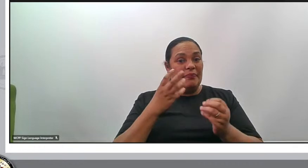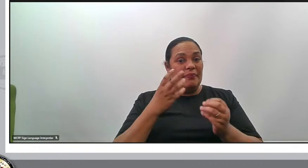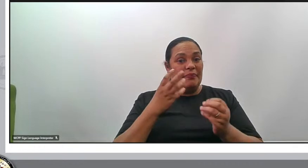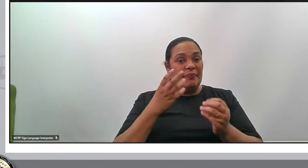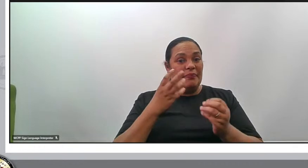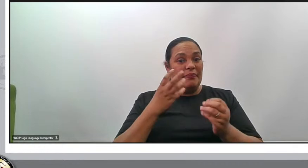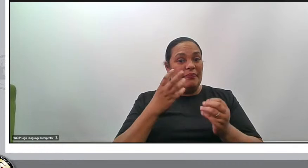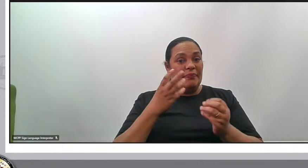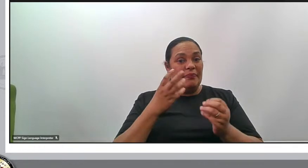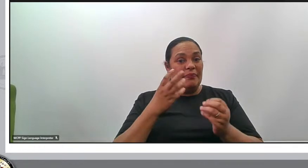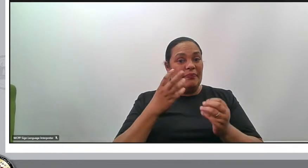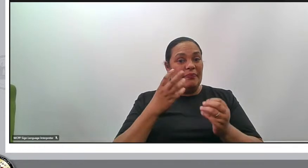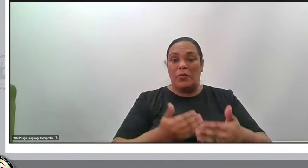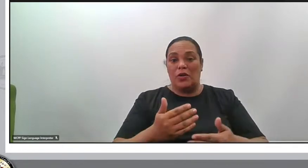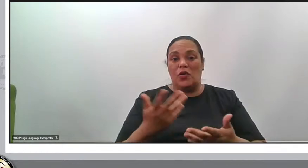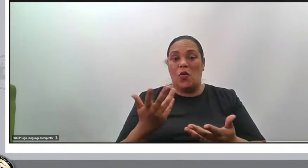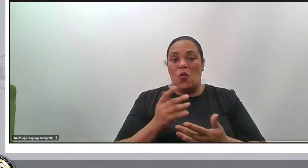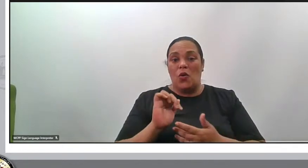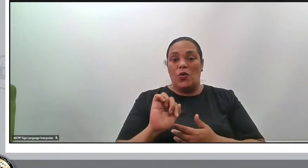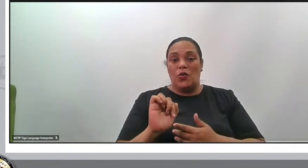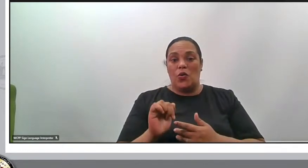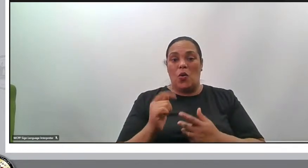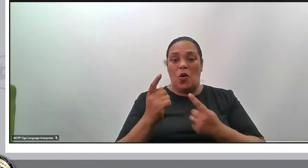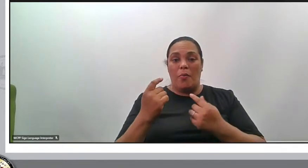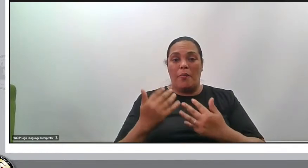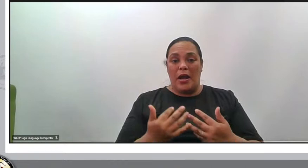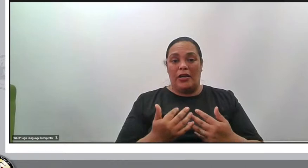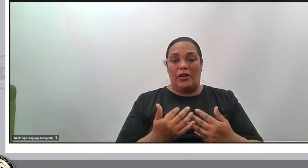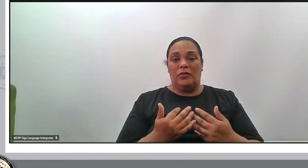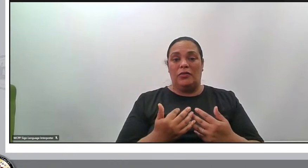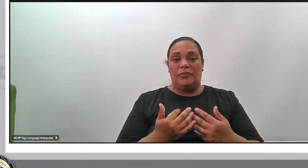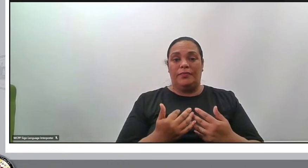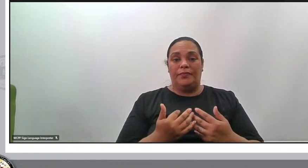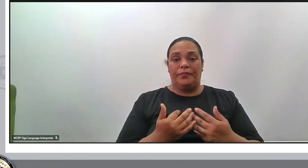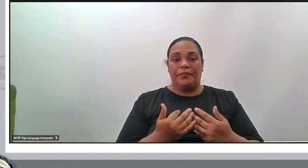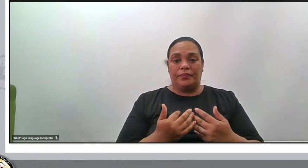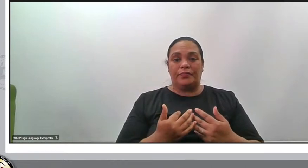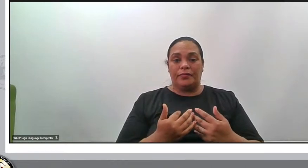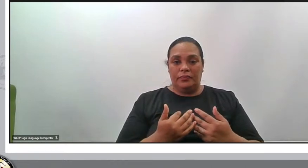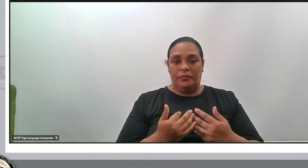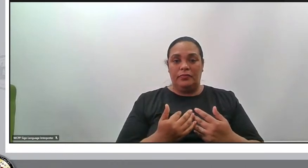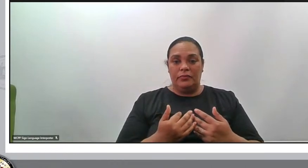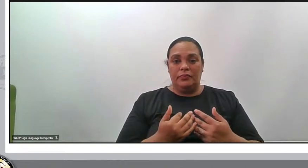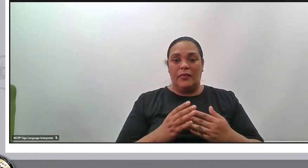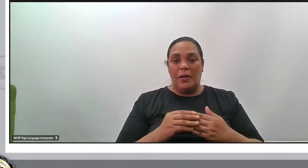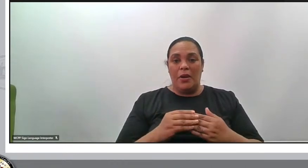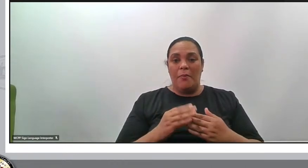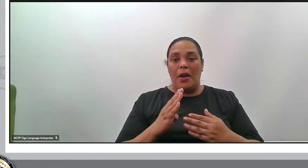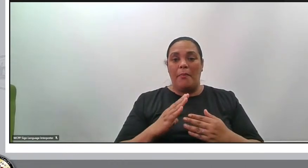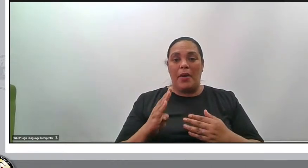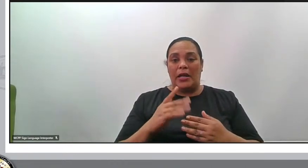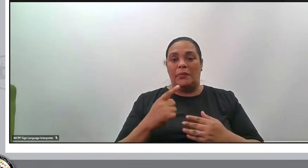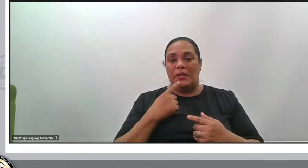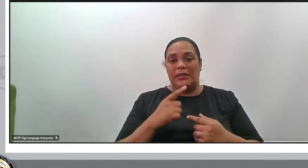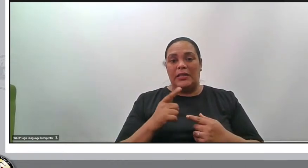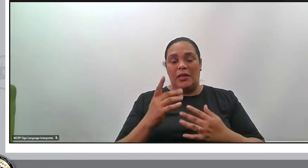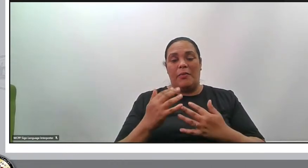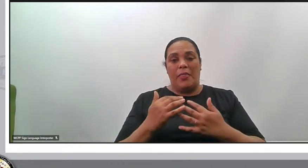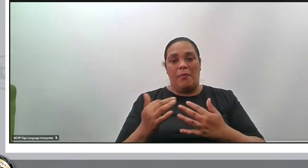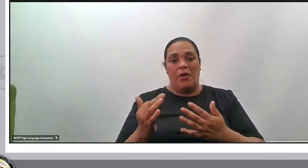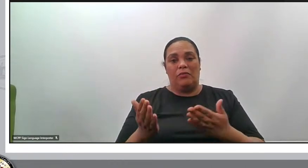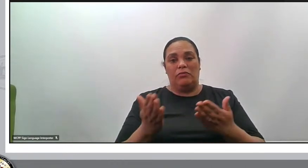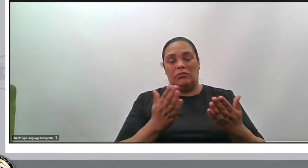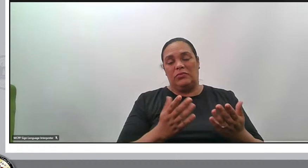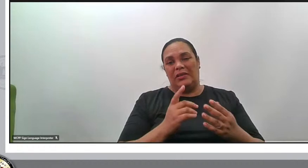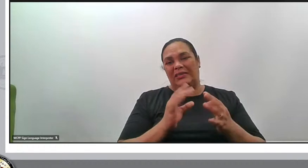budget process as to where that budget will individual, member Bartman has mentioned regarding taking Parliament to people, etc., those type of